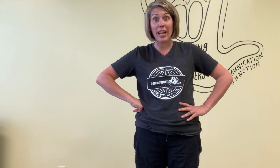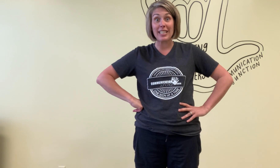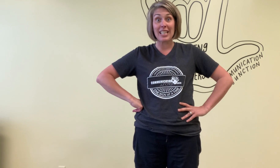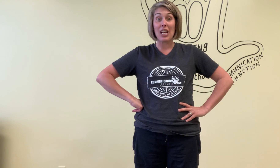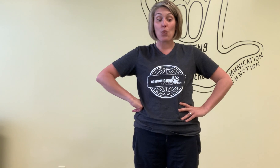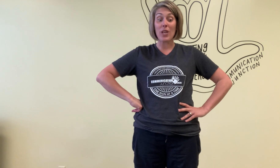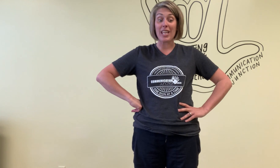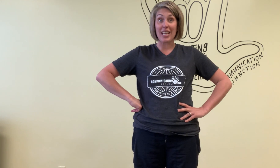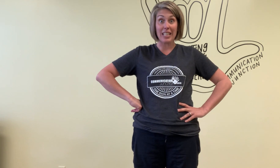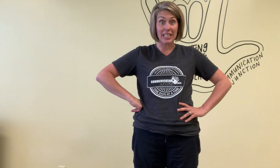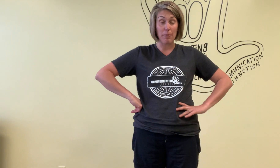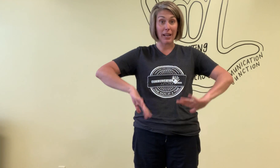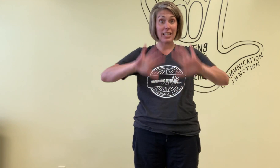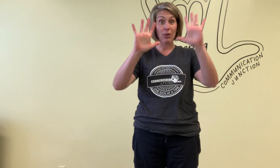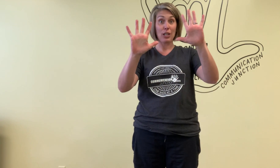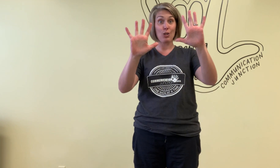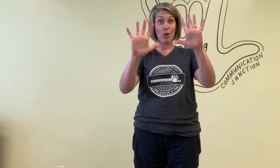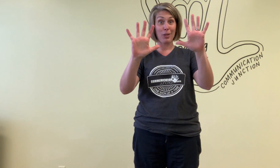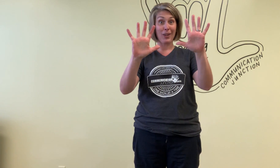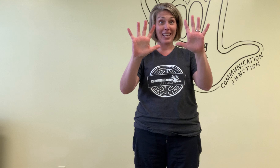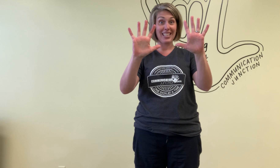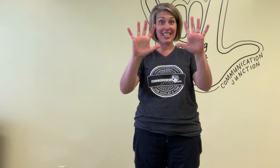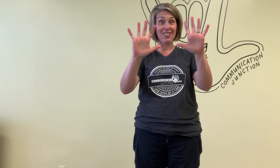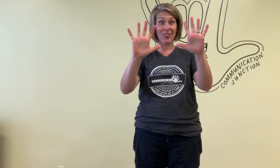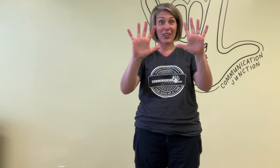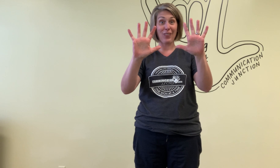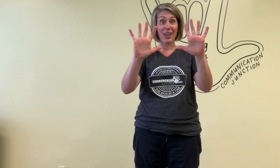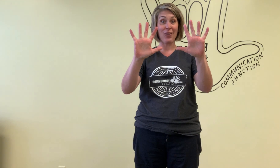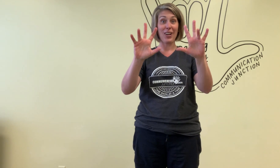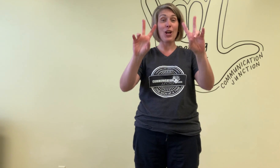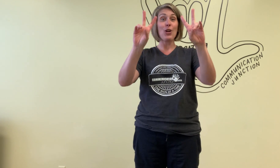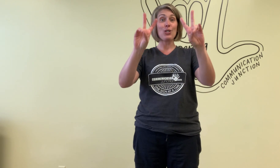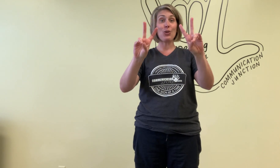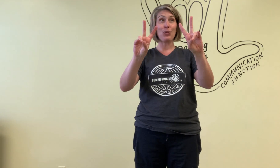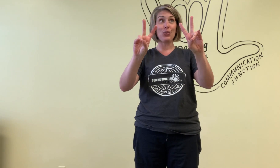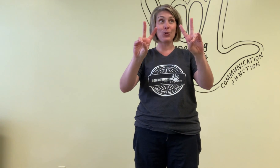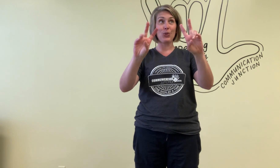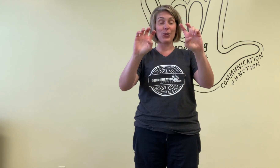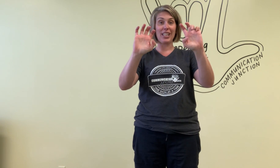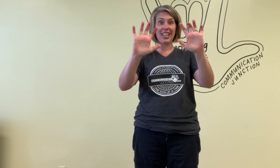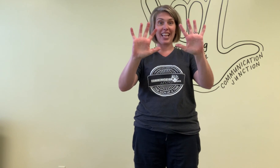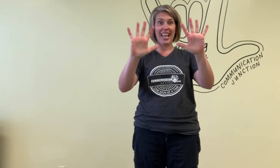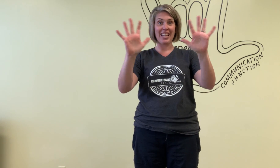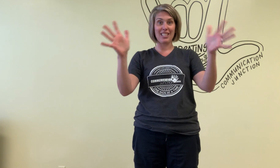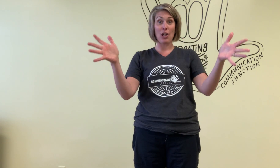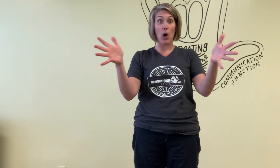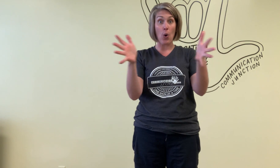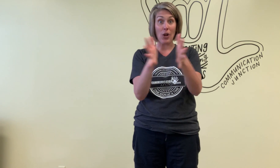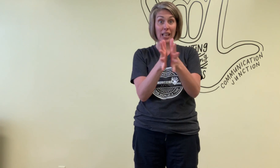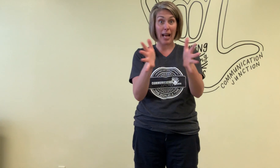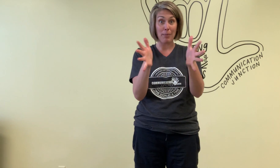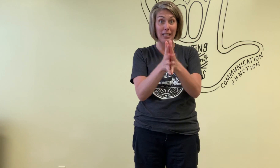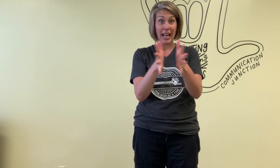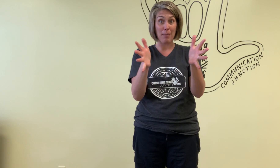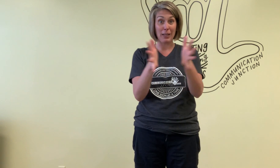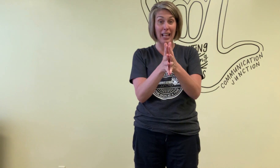right, we need to sit back down. Can you show me your hands? Here we go. 2 little hands go clap, clap,